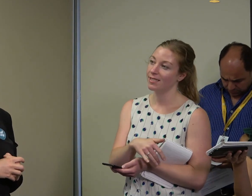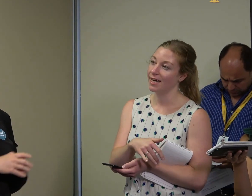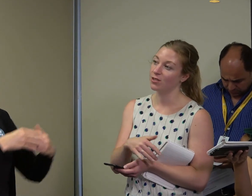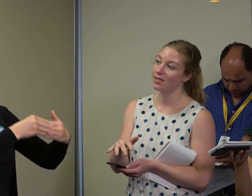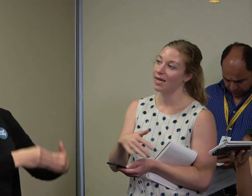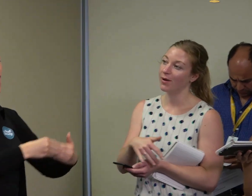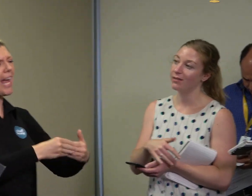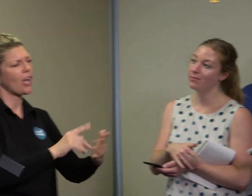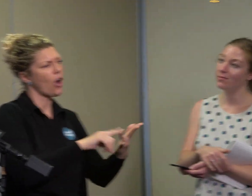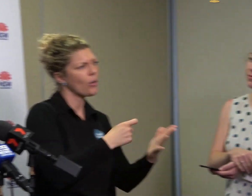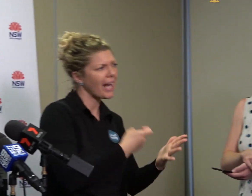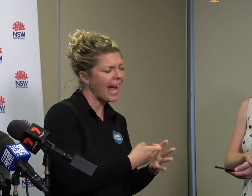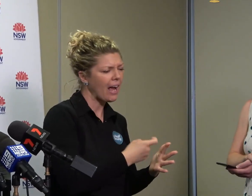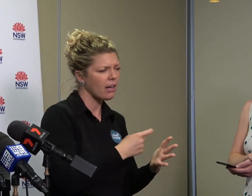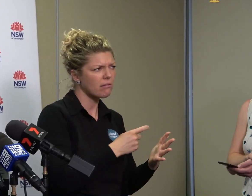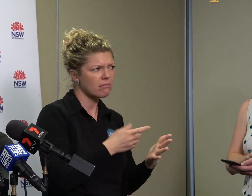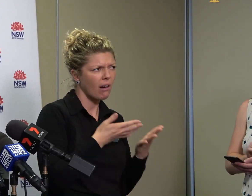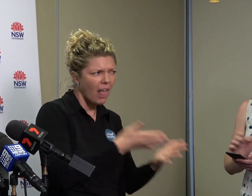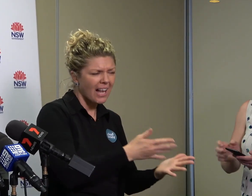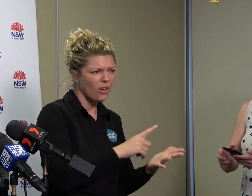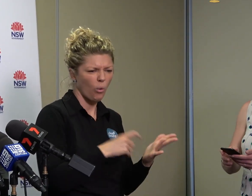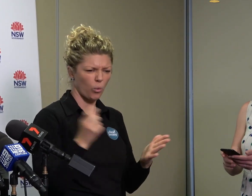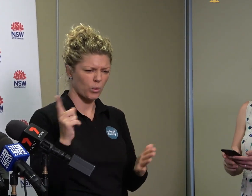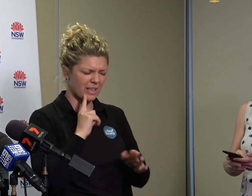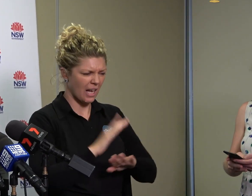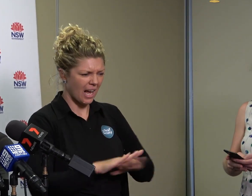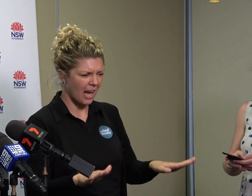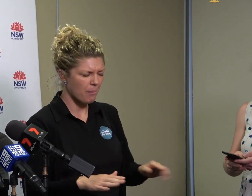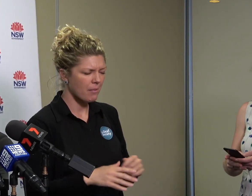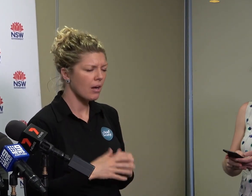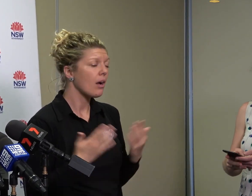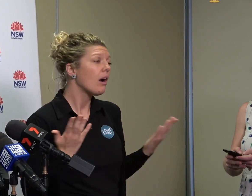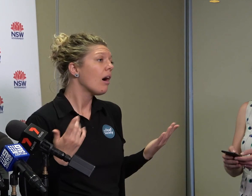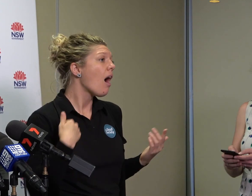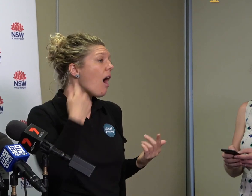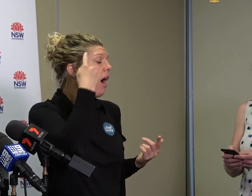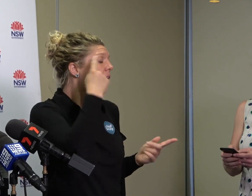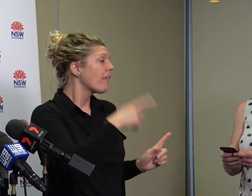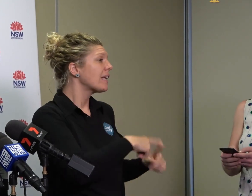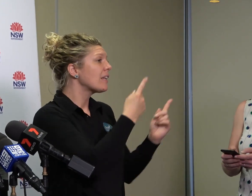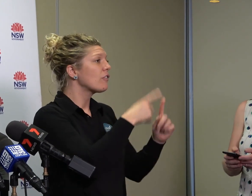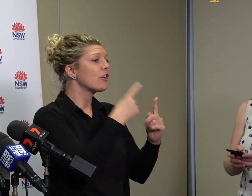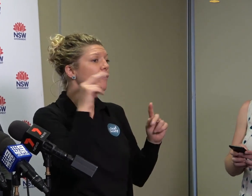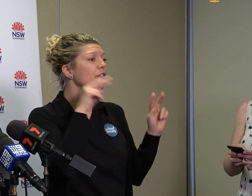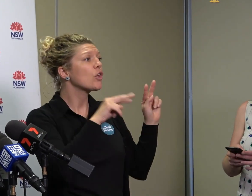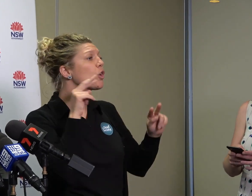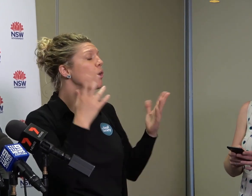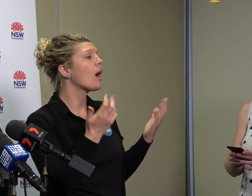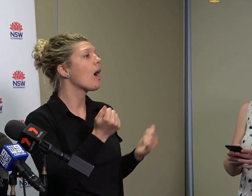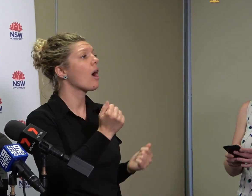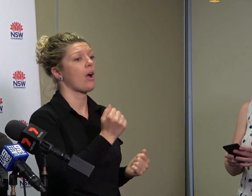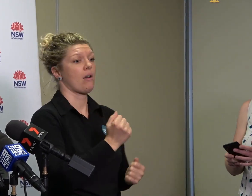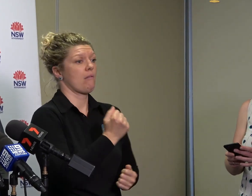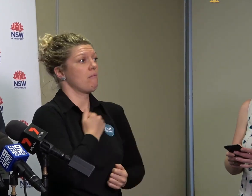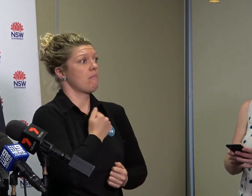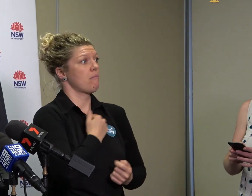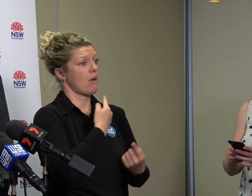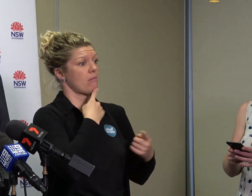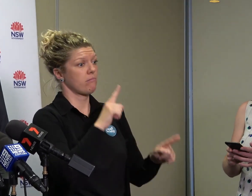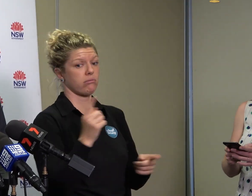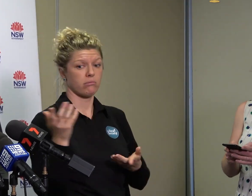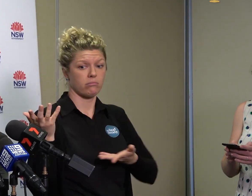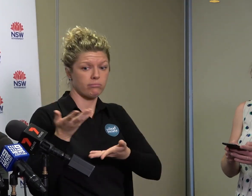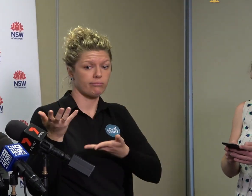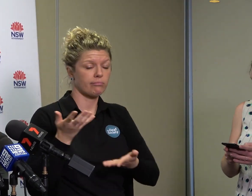comments from yesterday. Well, I think there's a range of views, medical views, but certainly comments that I made yesterday were in consultation with Dr.